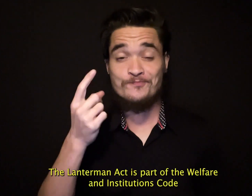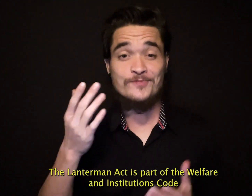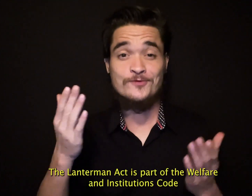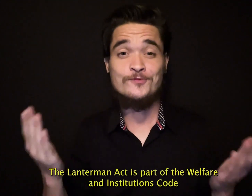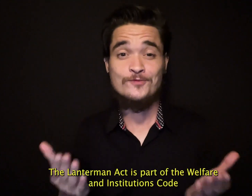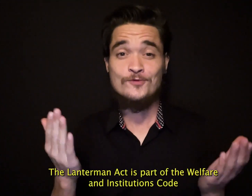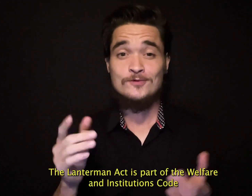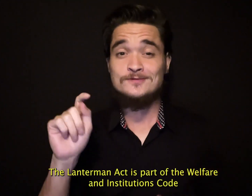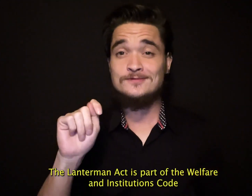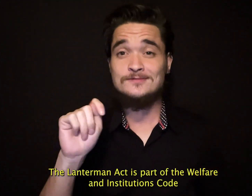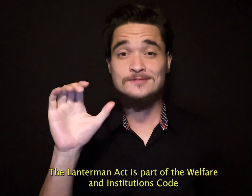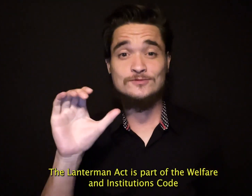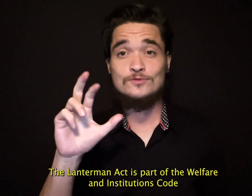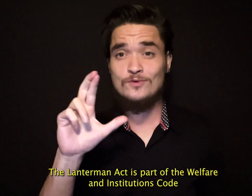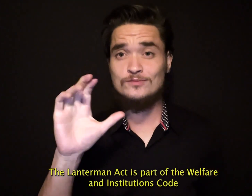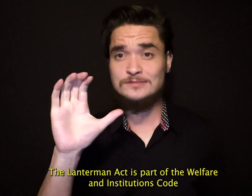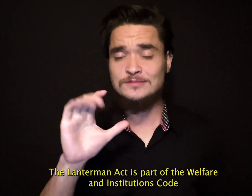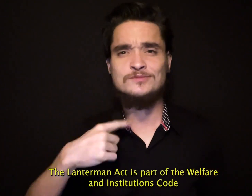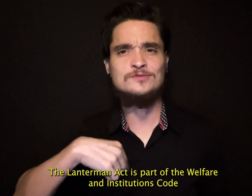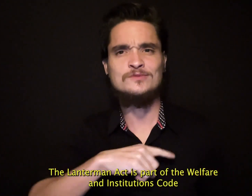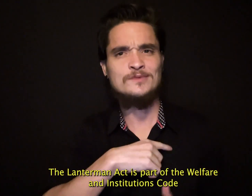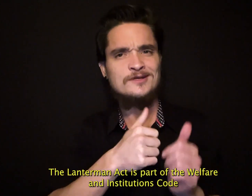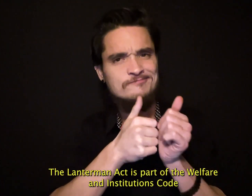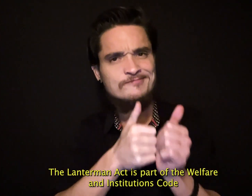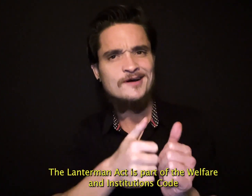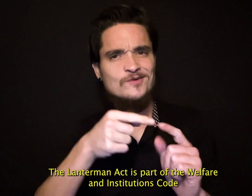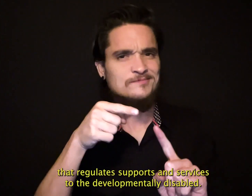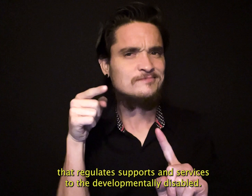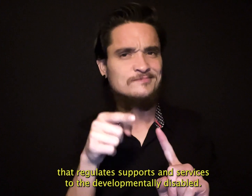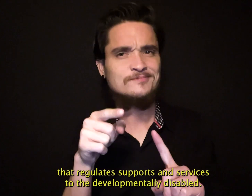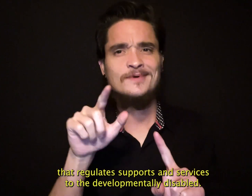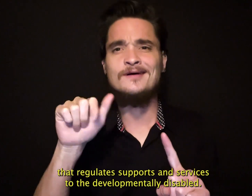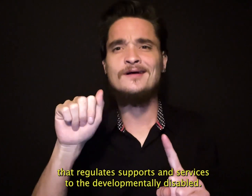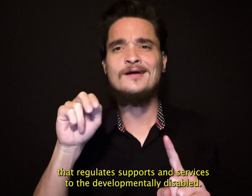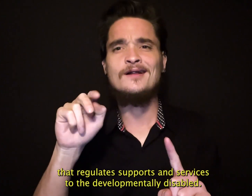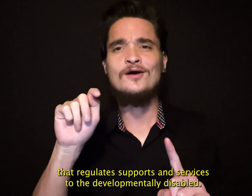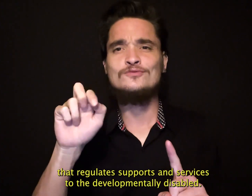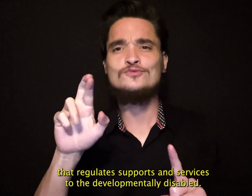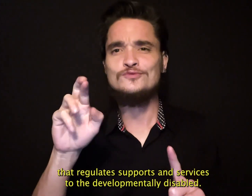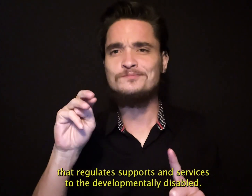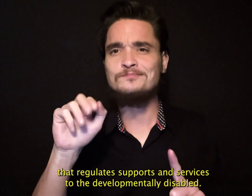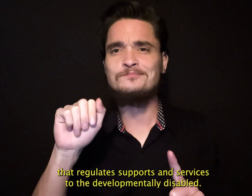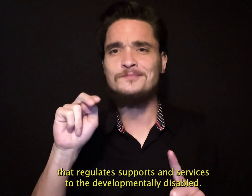The Lanterman Act is part of the Welfare and Institutions Code that regulates supports and services to